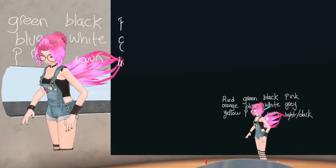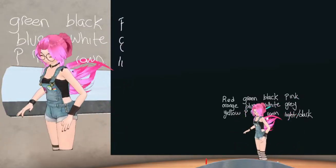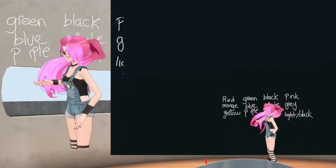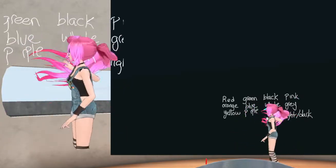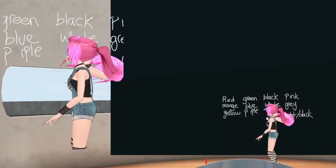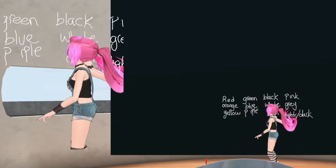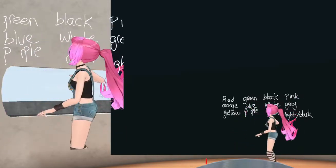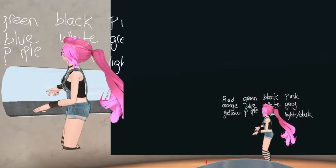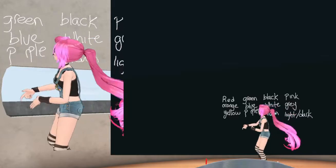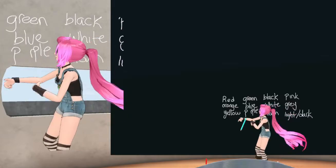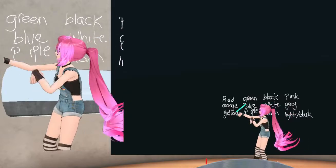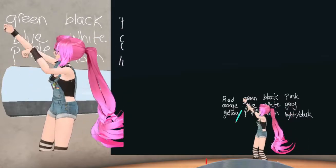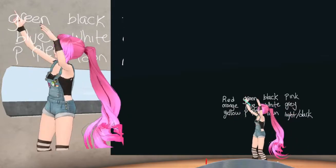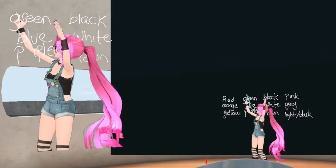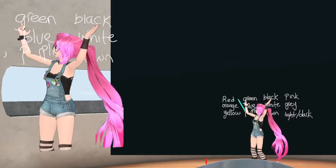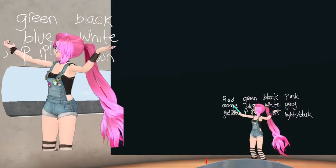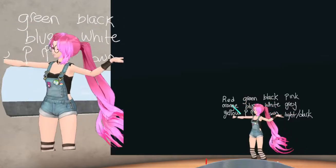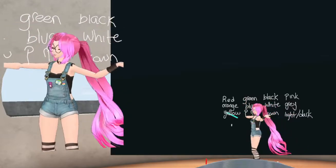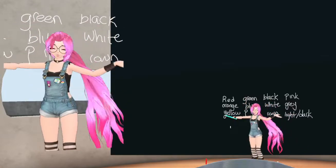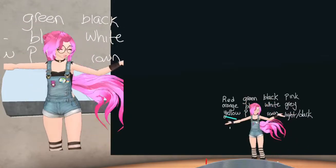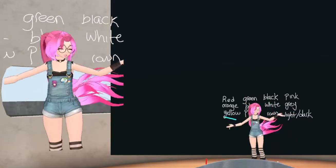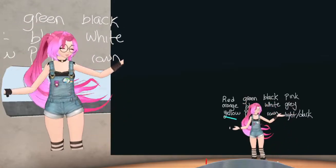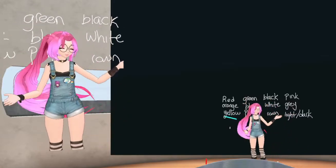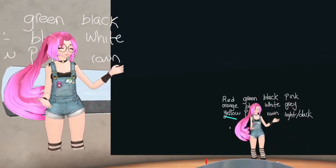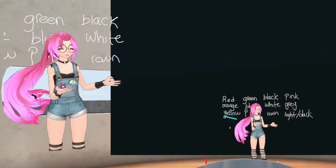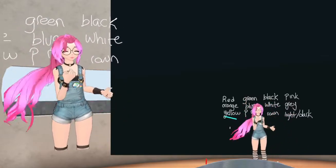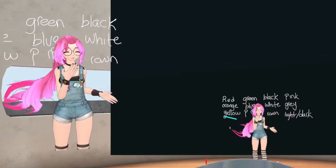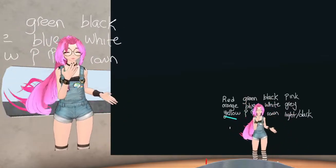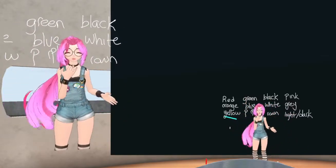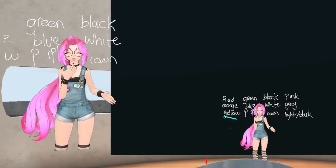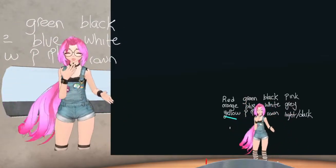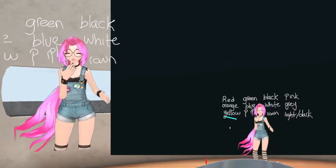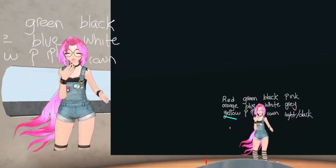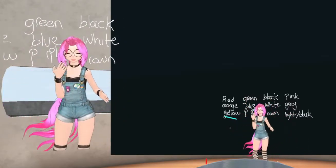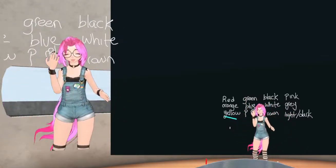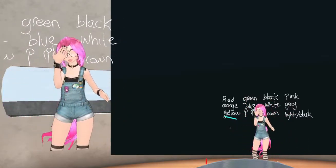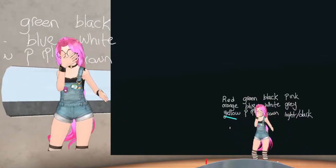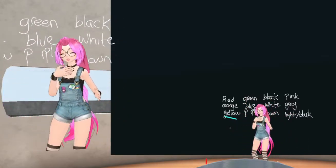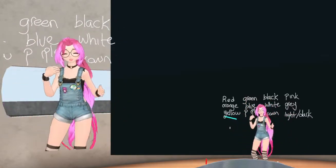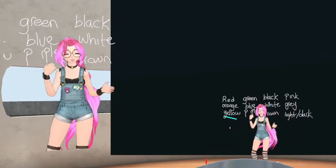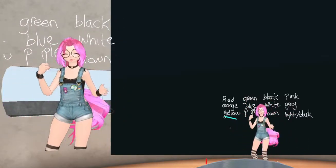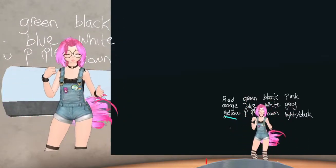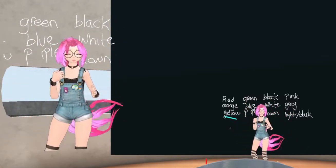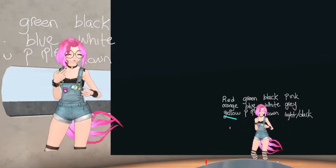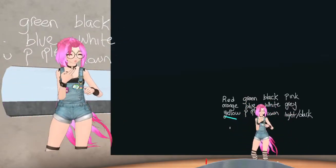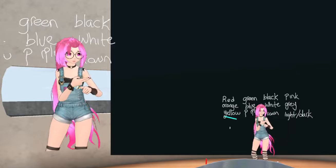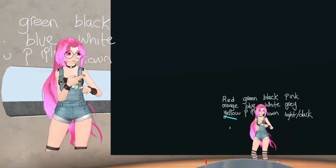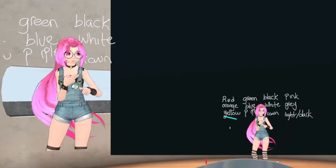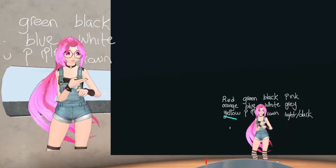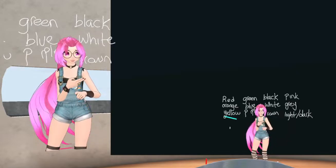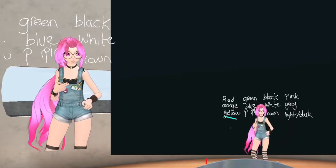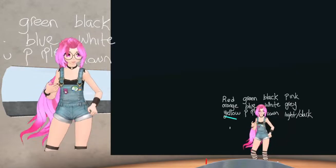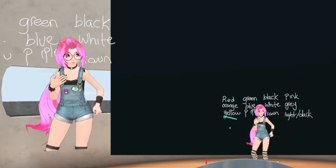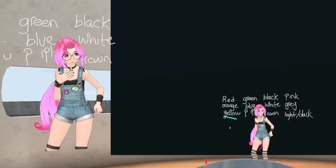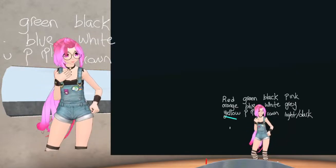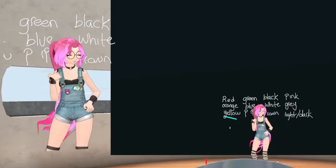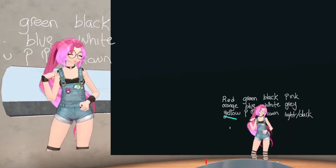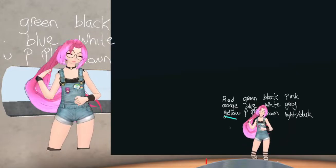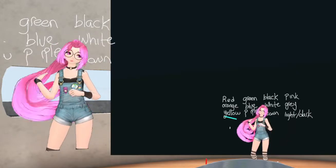Okay, so now we have all Gotta these take a bow wow. wonderful colors. We have all these amazing colors for us to